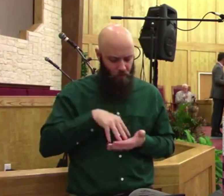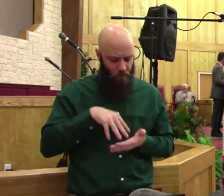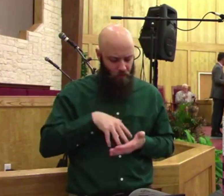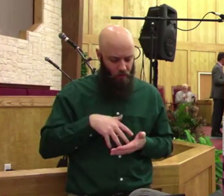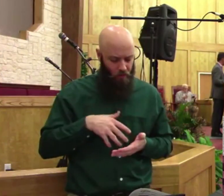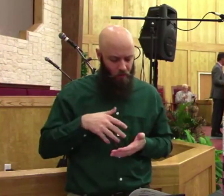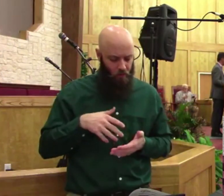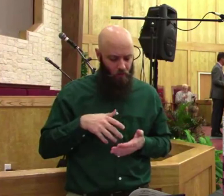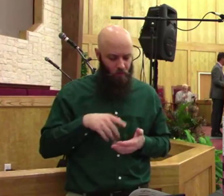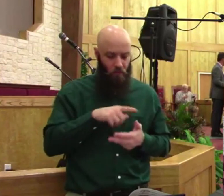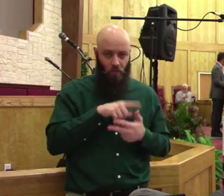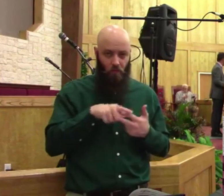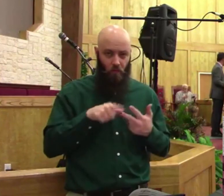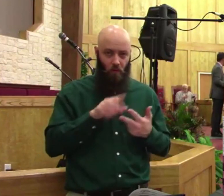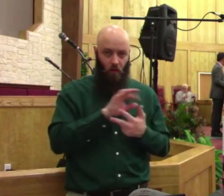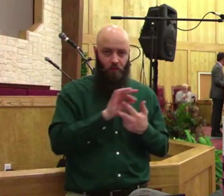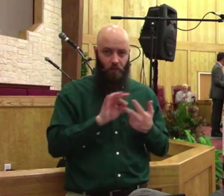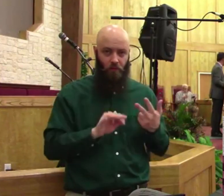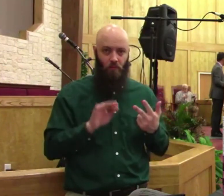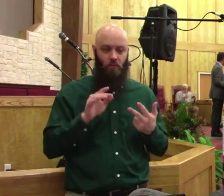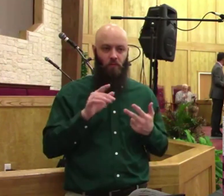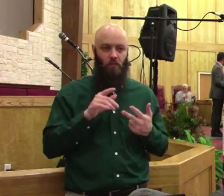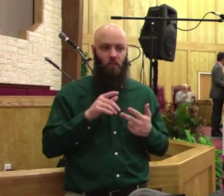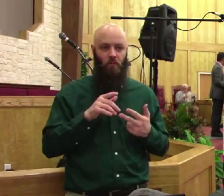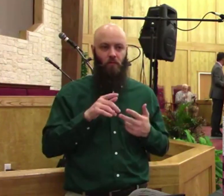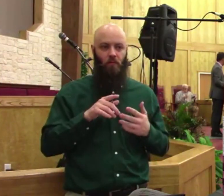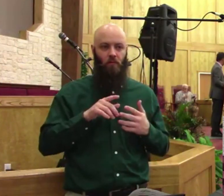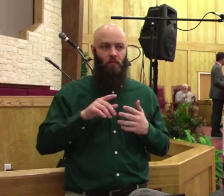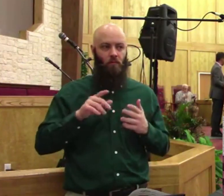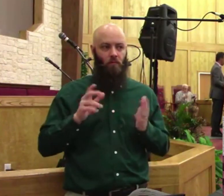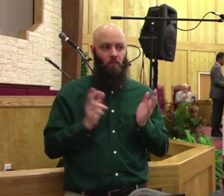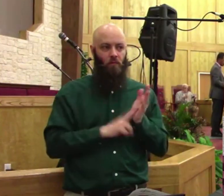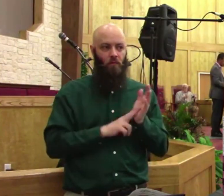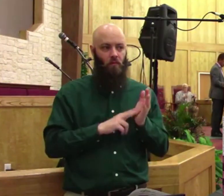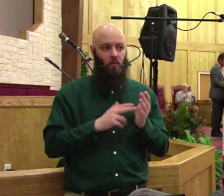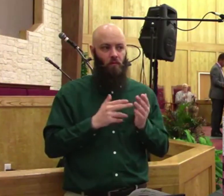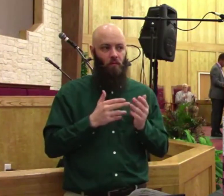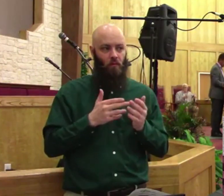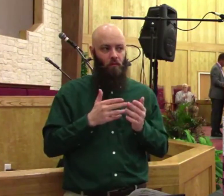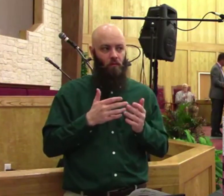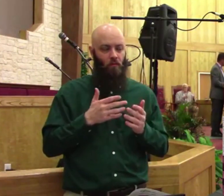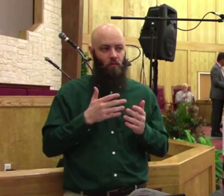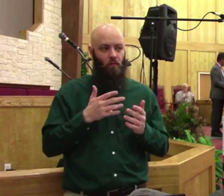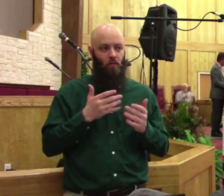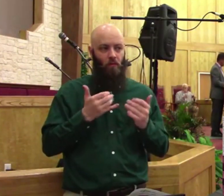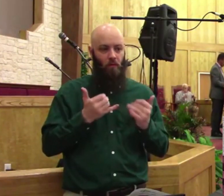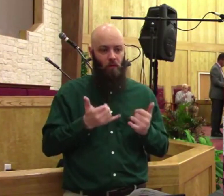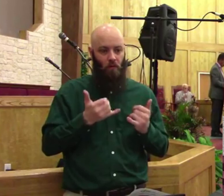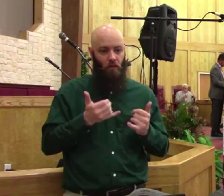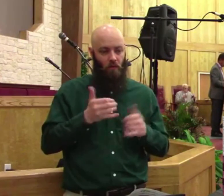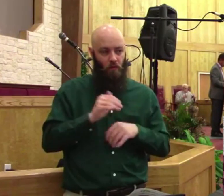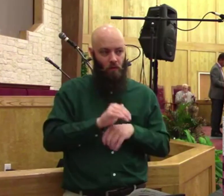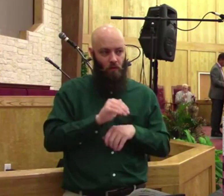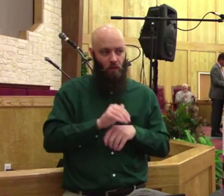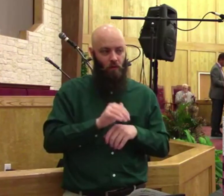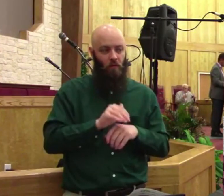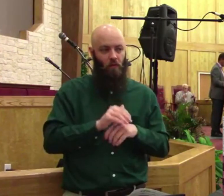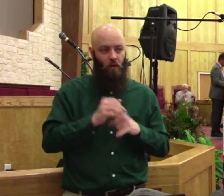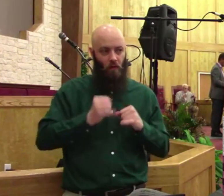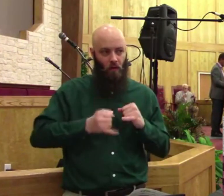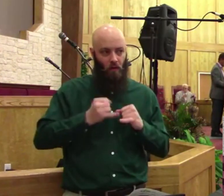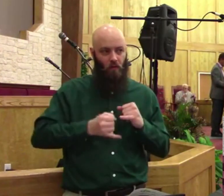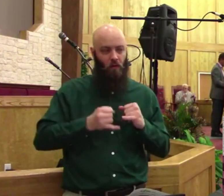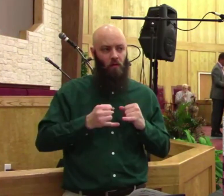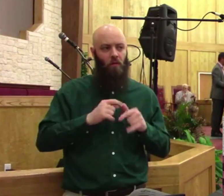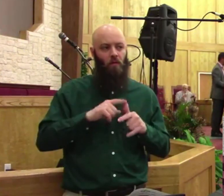commence by this weekend. I think it is this weekend. So there's three studies. Number one is Enjoy Your